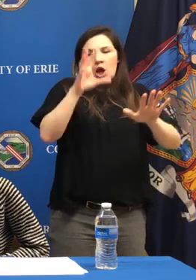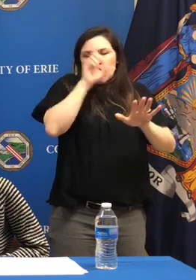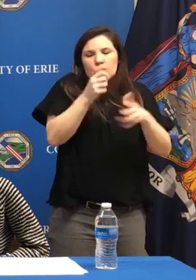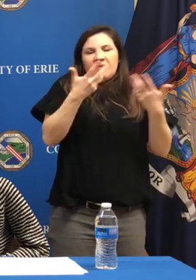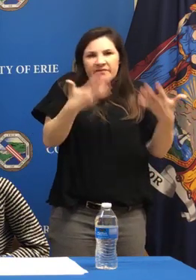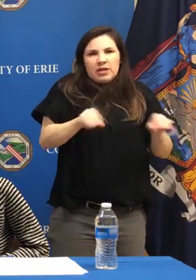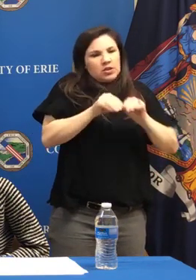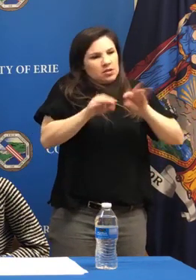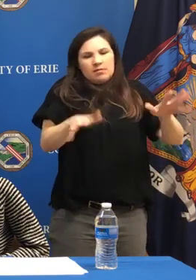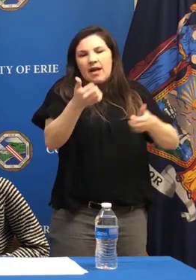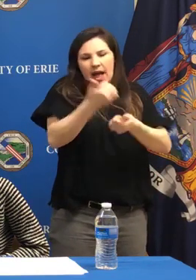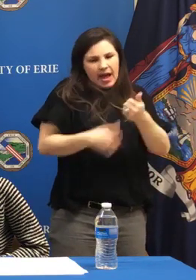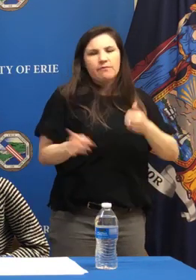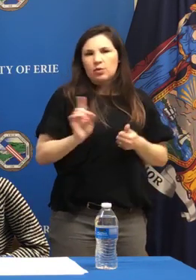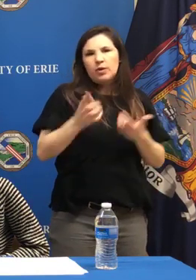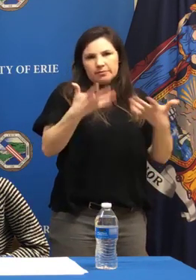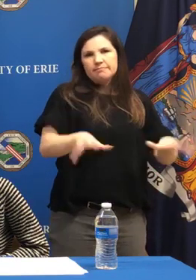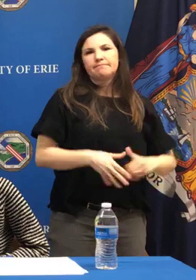everywhere.